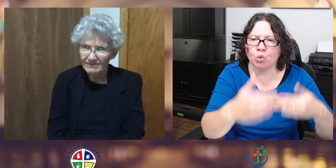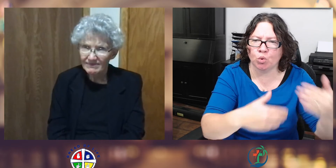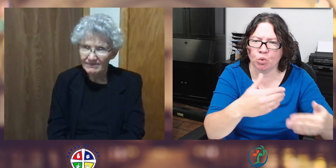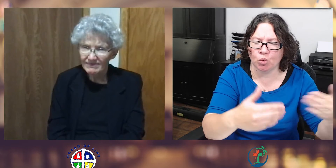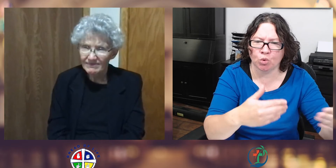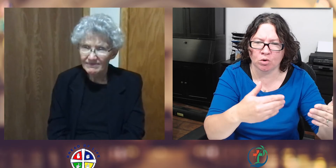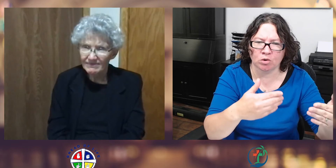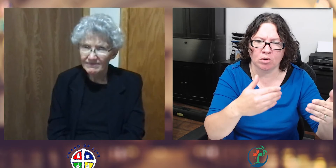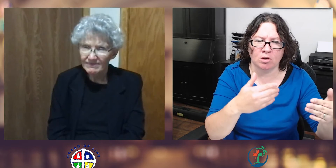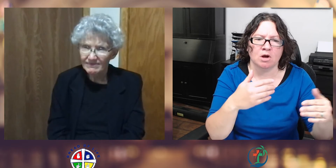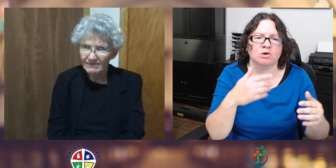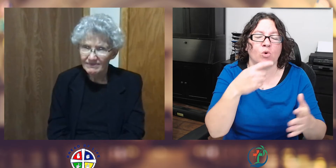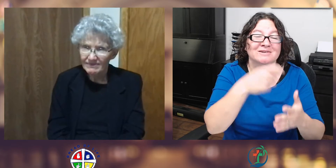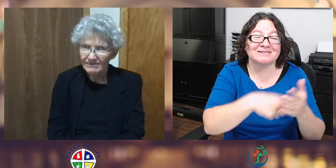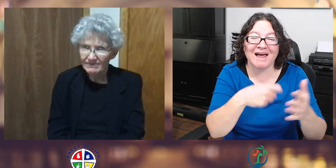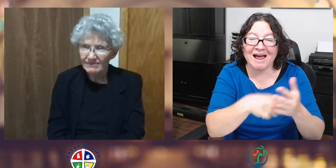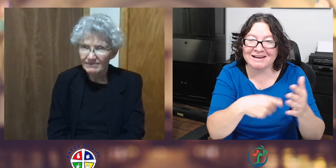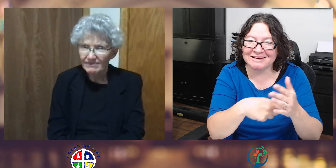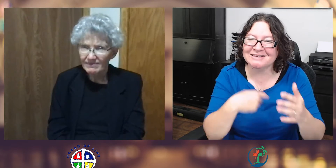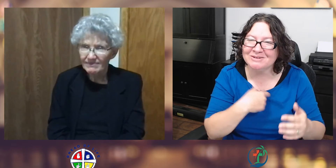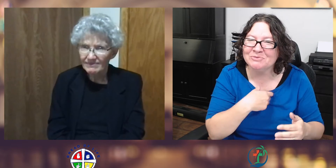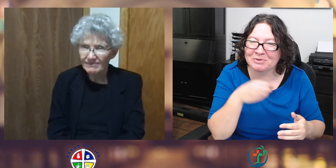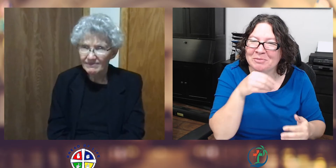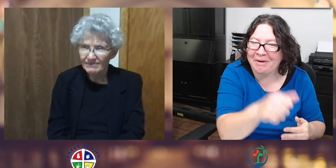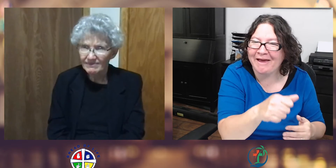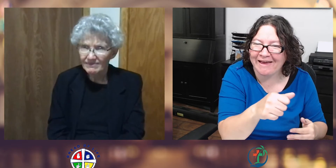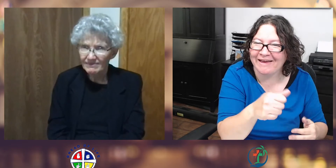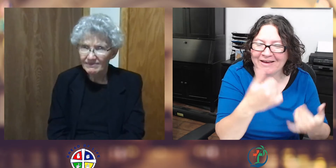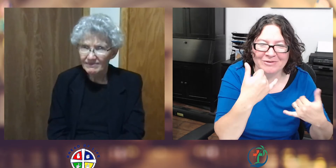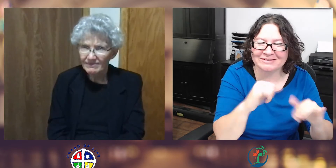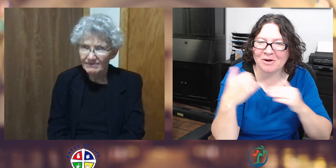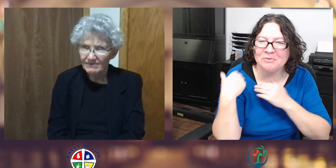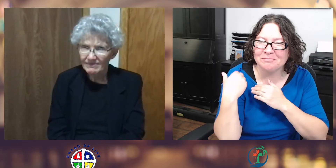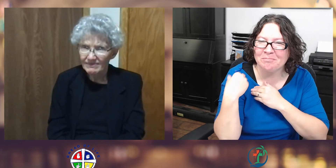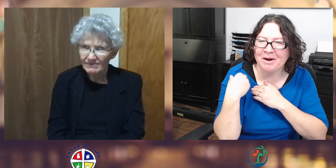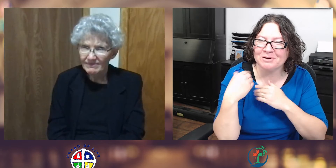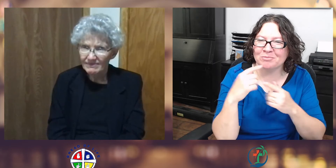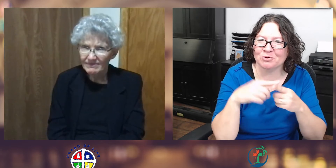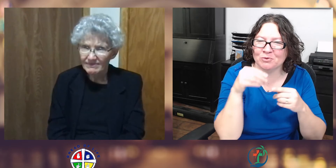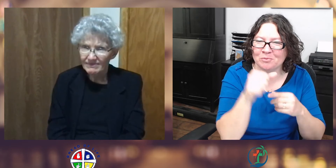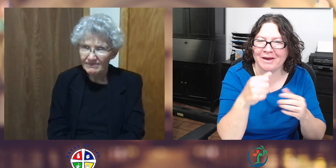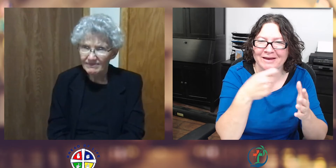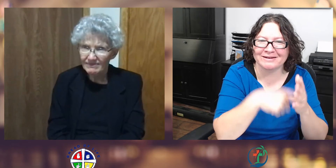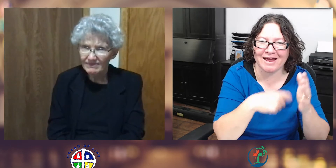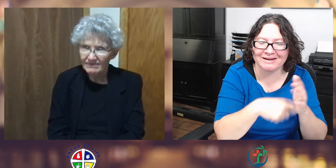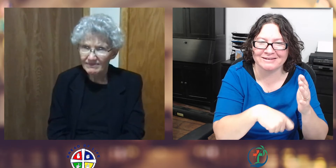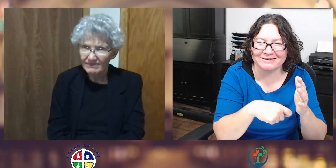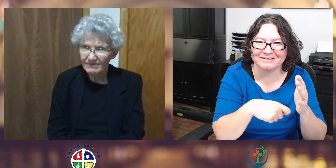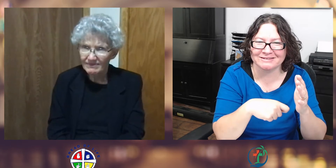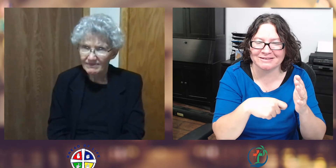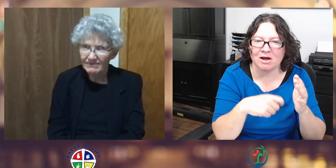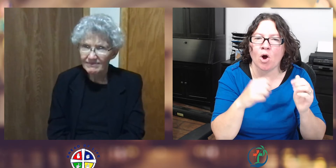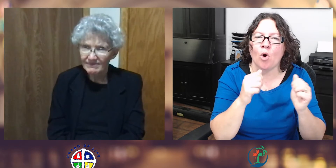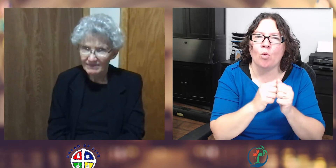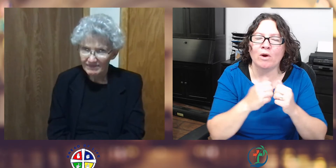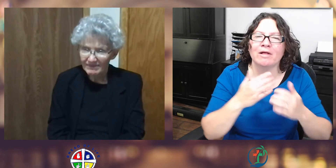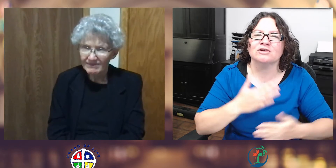It's more than 2 days worth. It's wet. No, it's damp. Good morning. Morning,